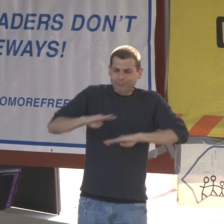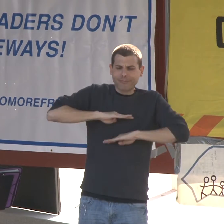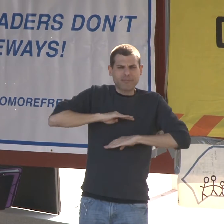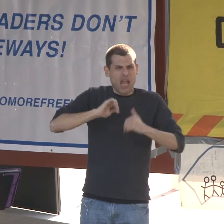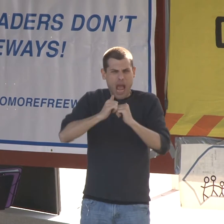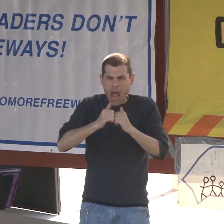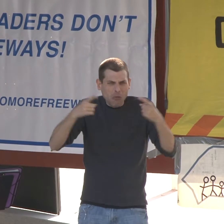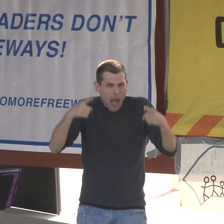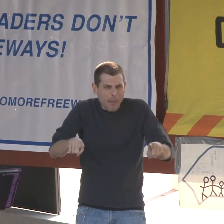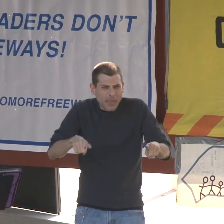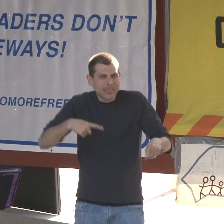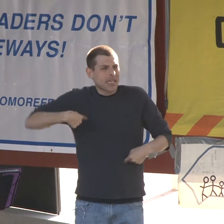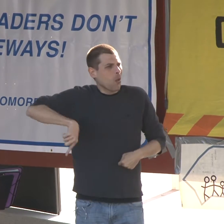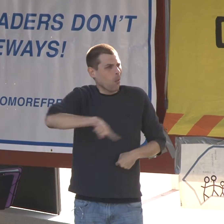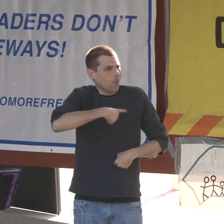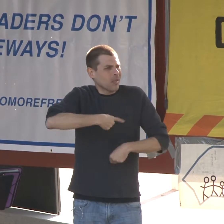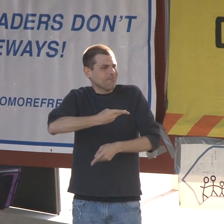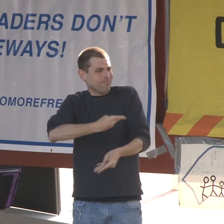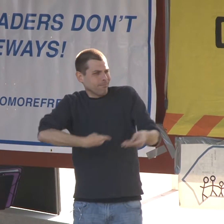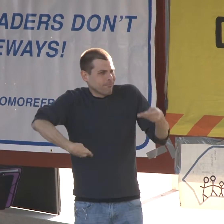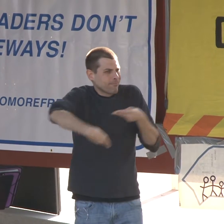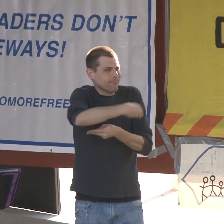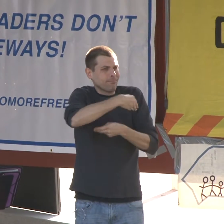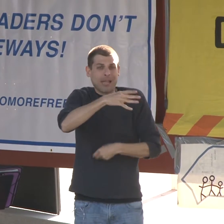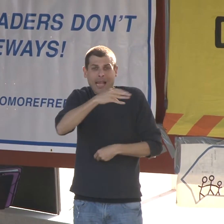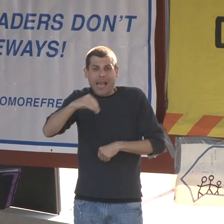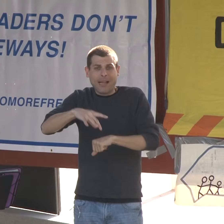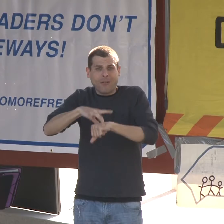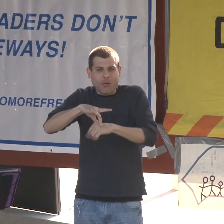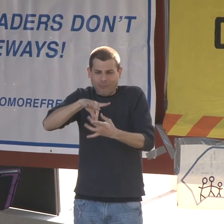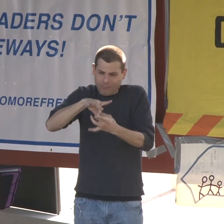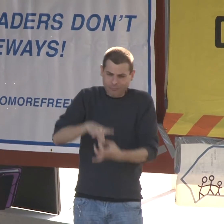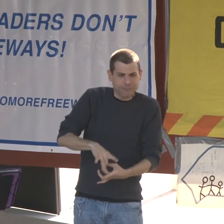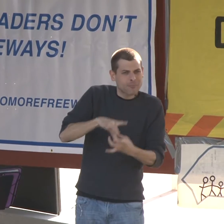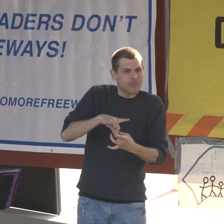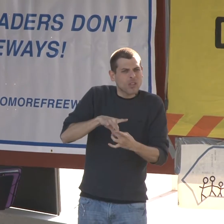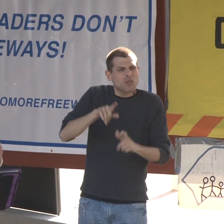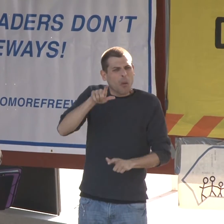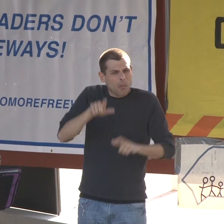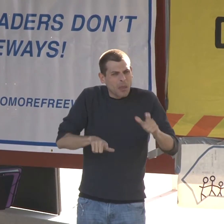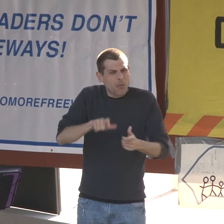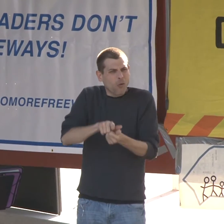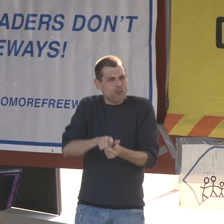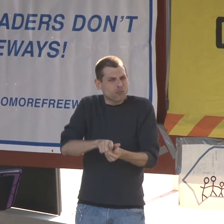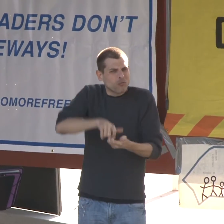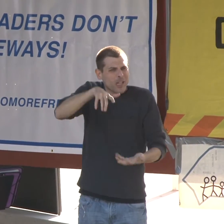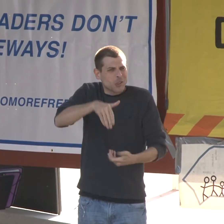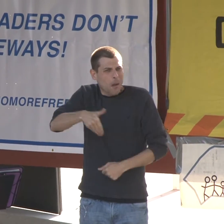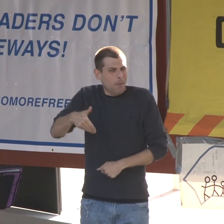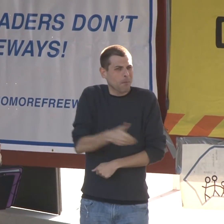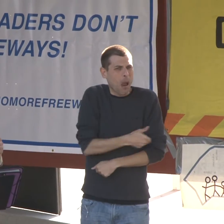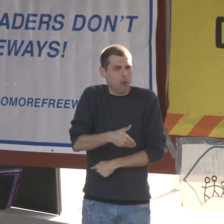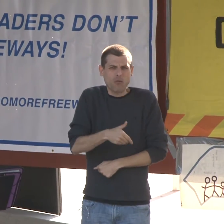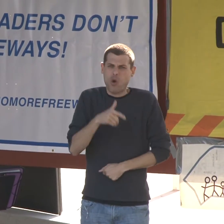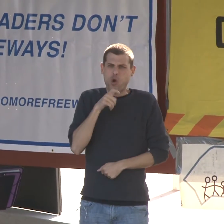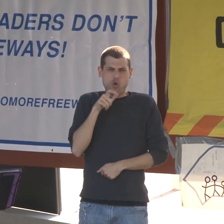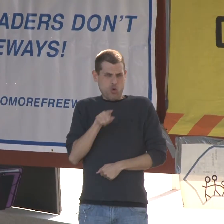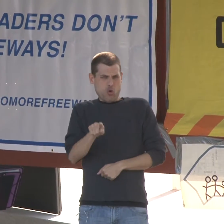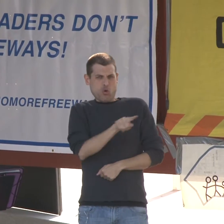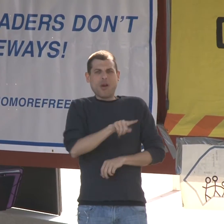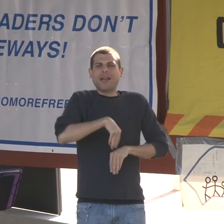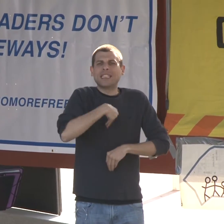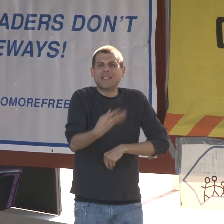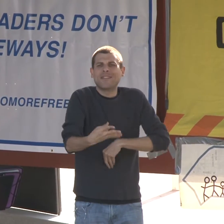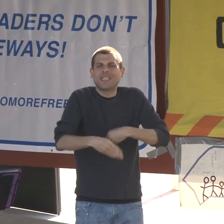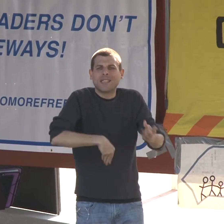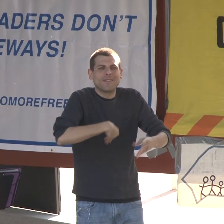with our surrounding ecosystem. Society viewed the most rich and powerful as those that could give the most to